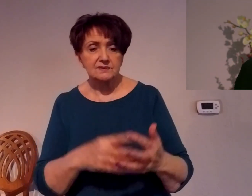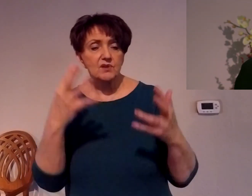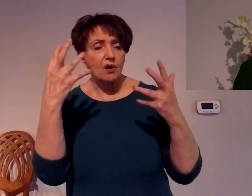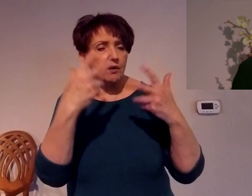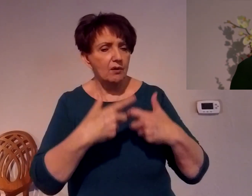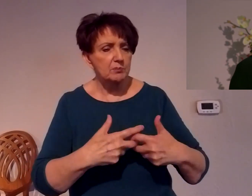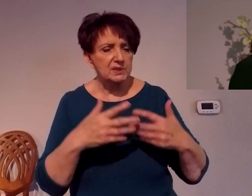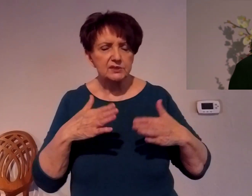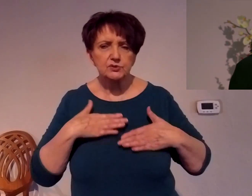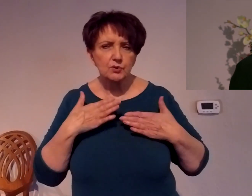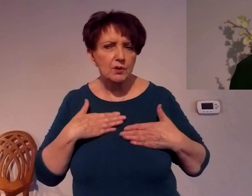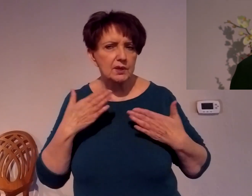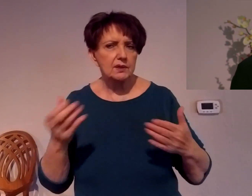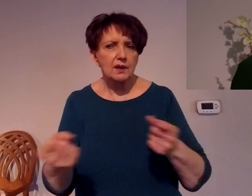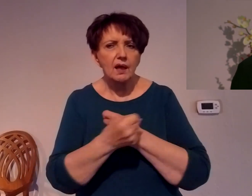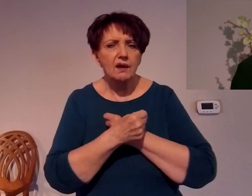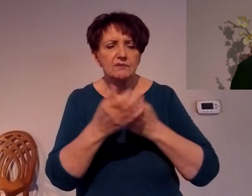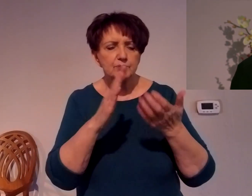joy, love, peace,